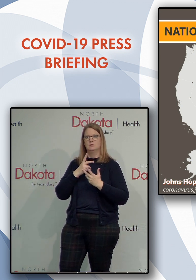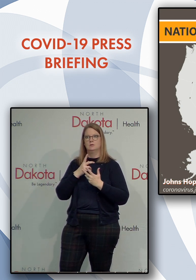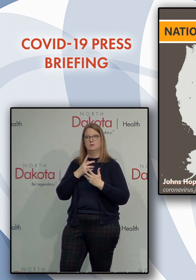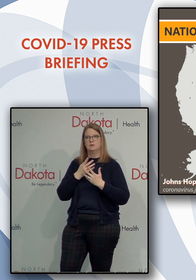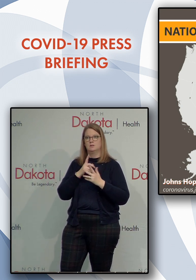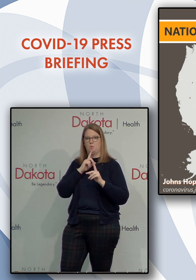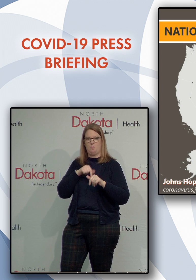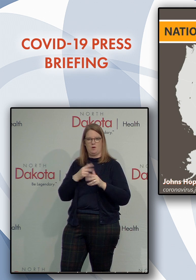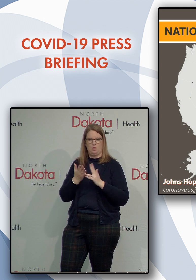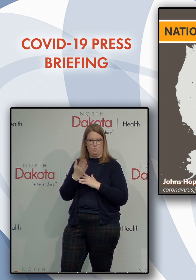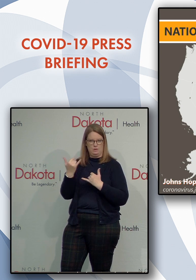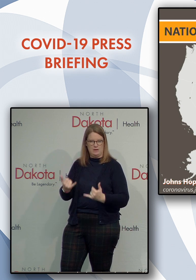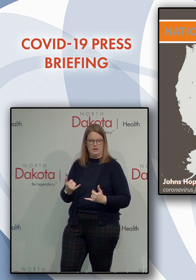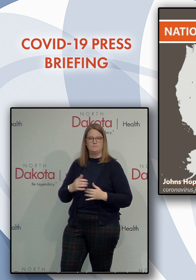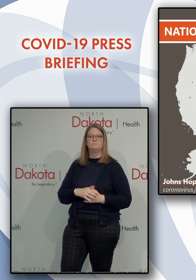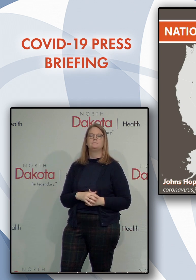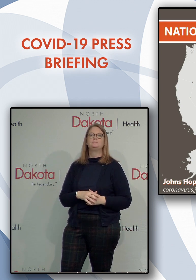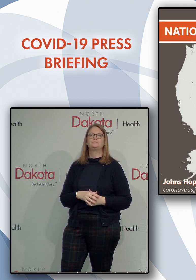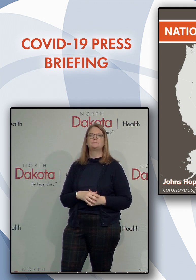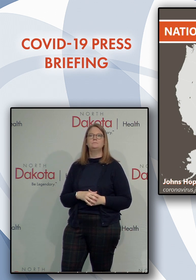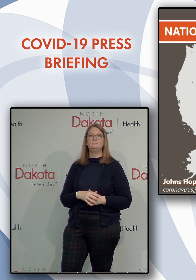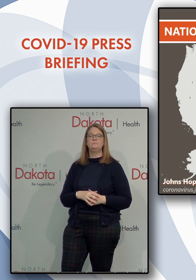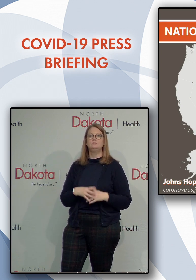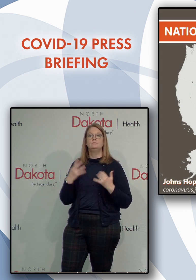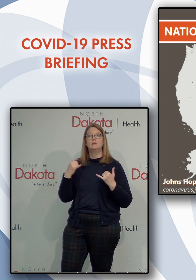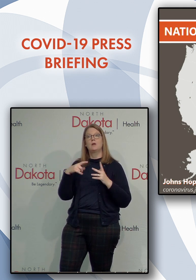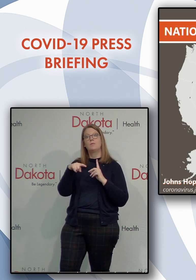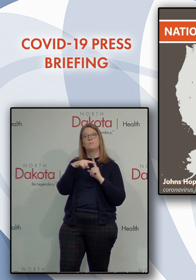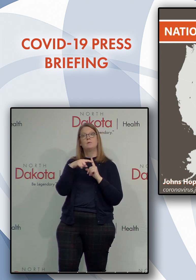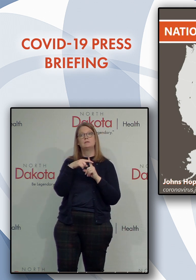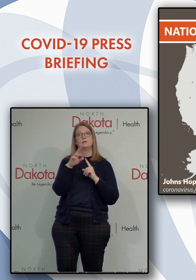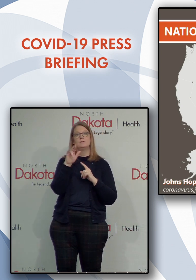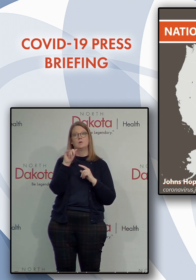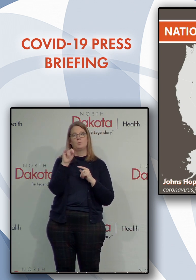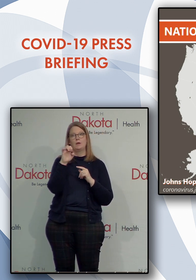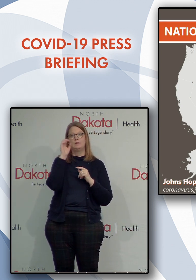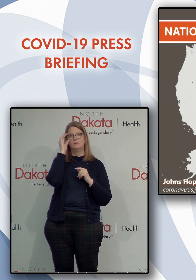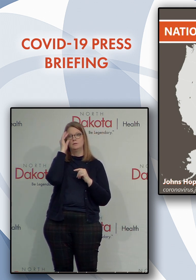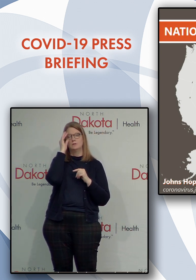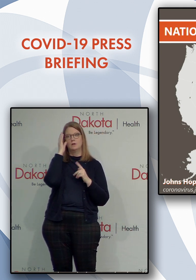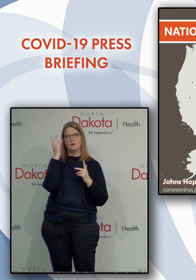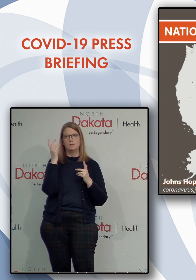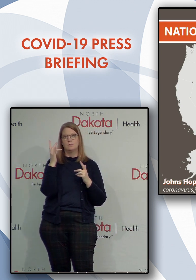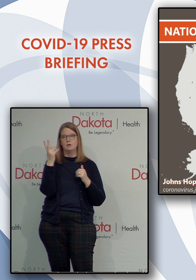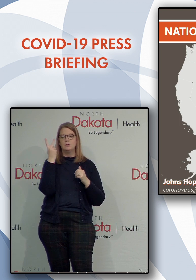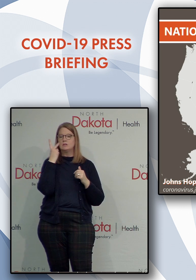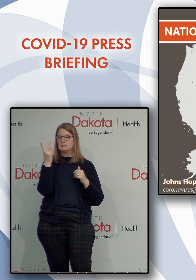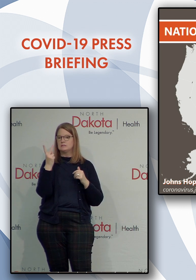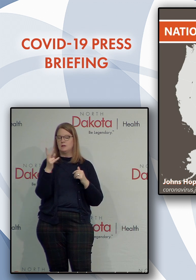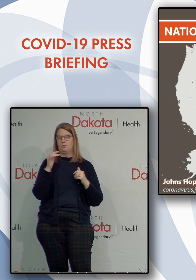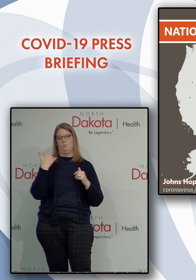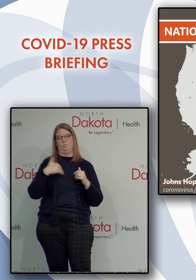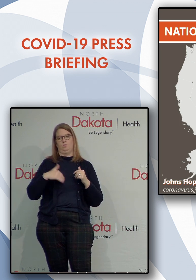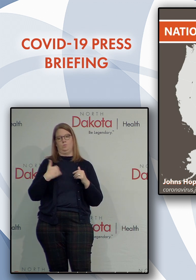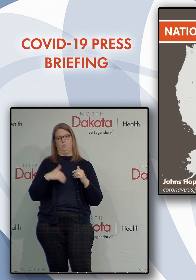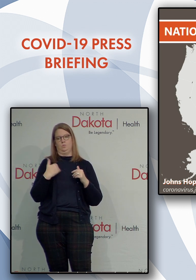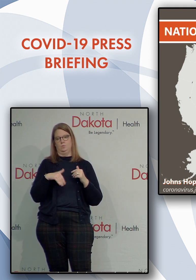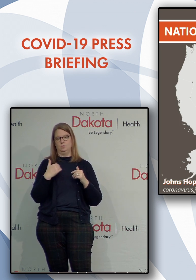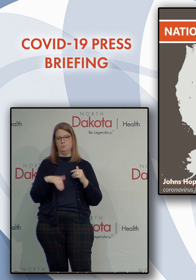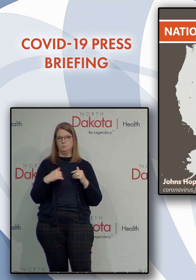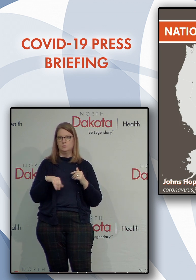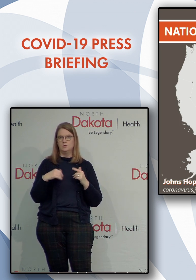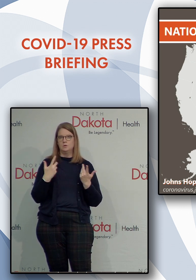December 9th. When we take a look at the positivity rate here, again, you can see some startling numbers